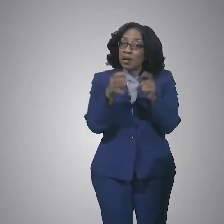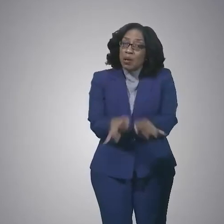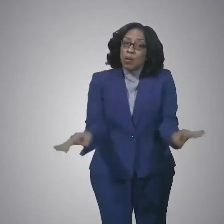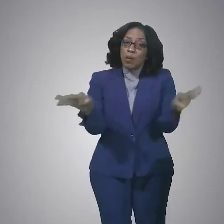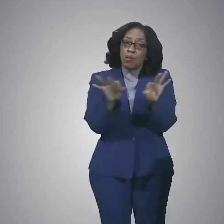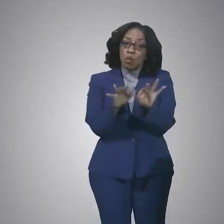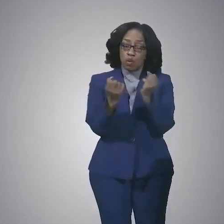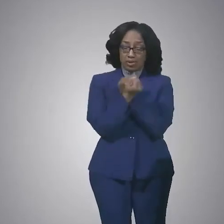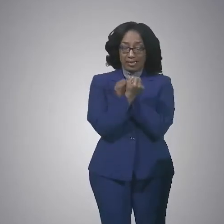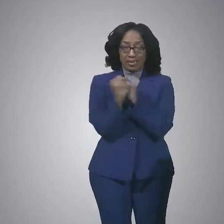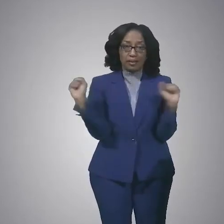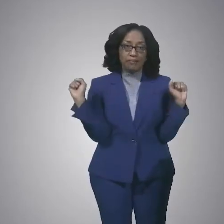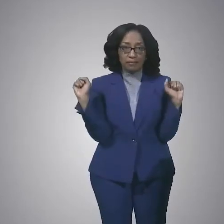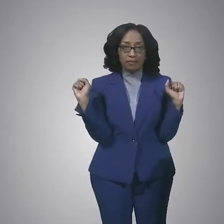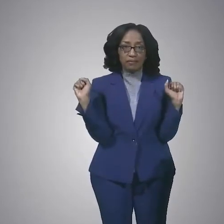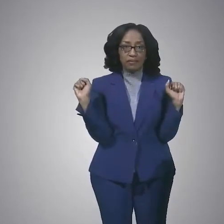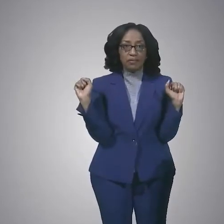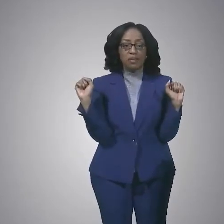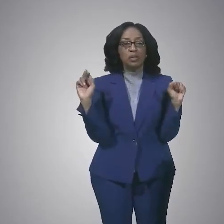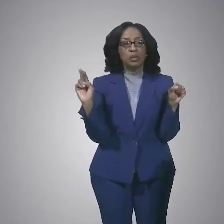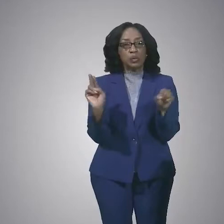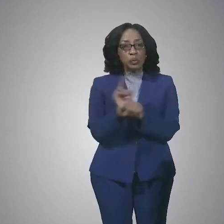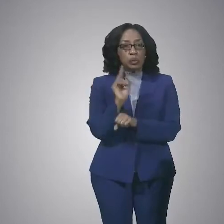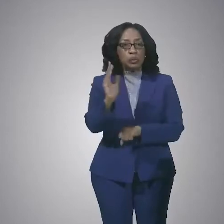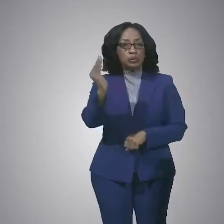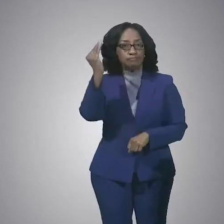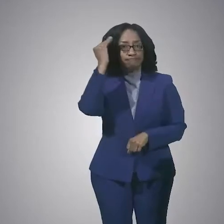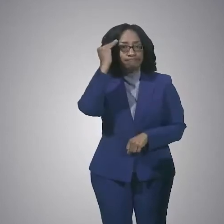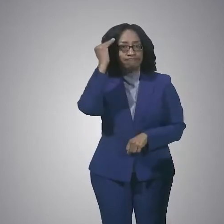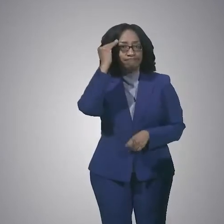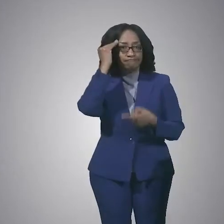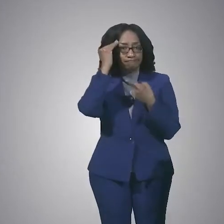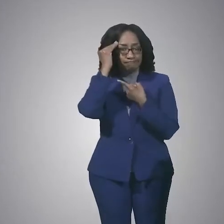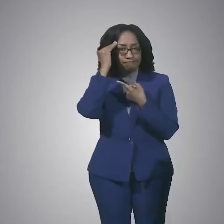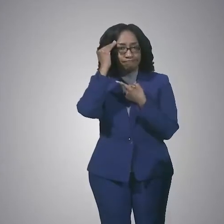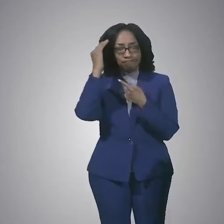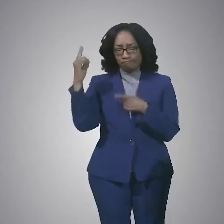some common sense and do the things that you already know how to do